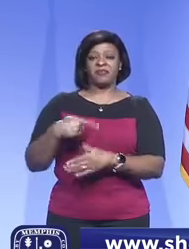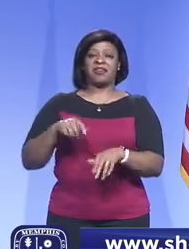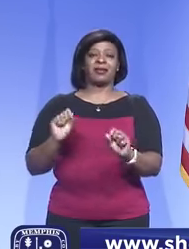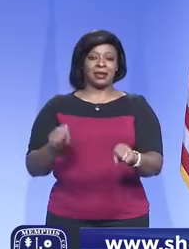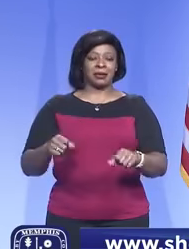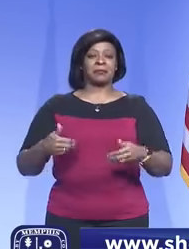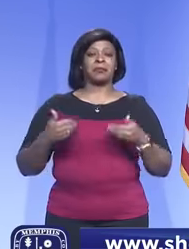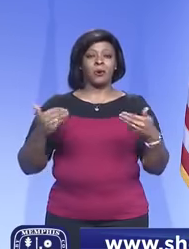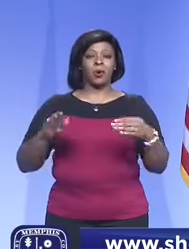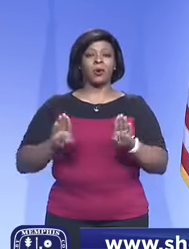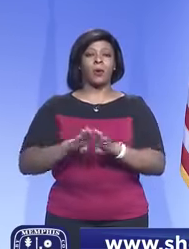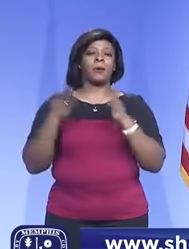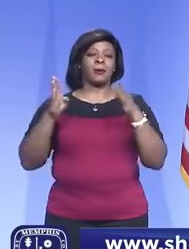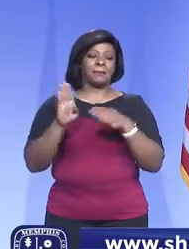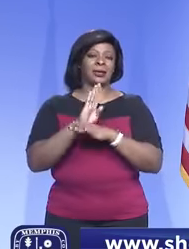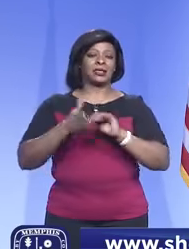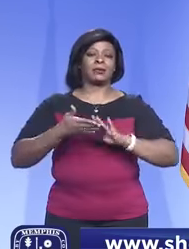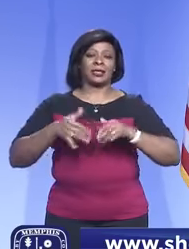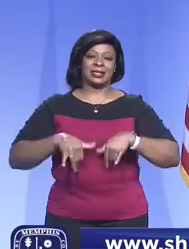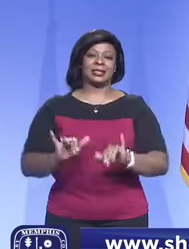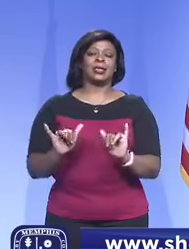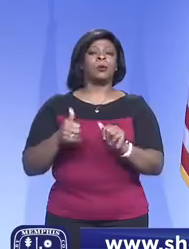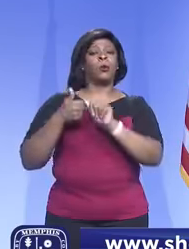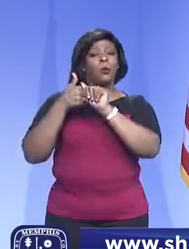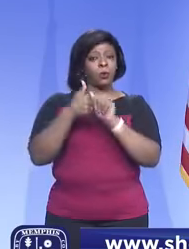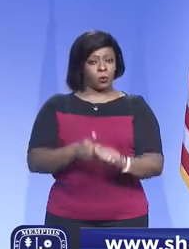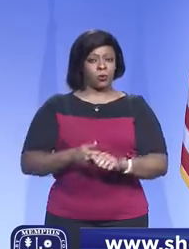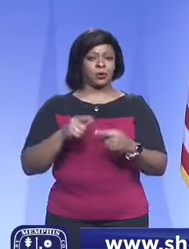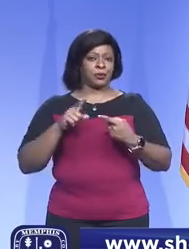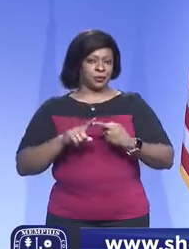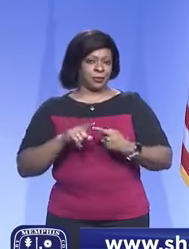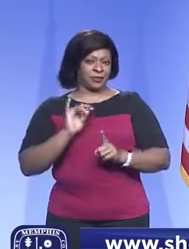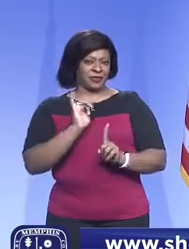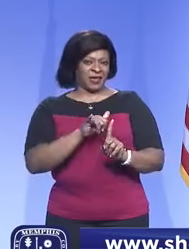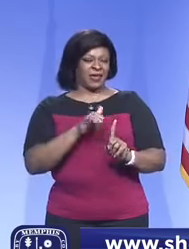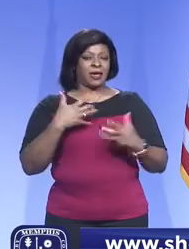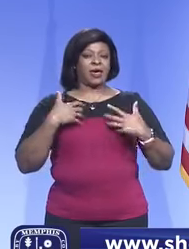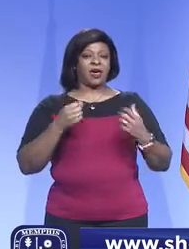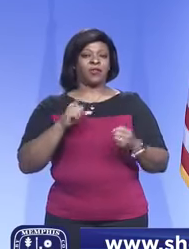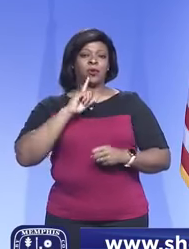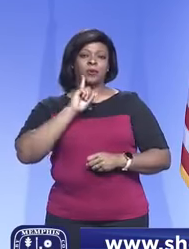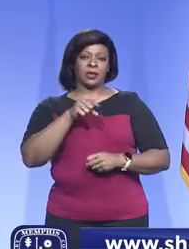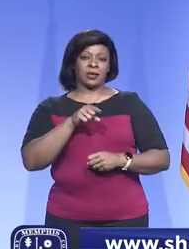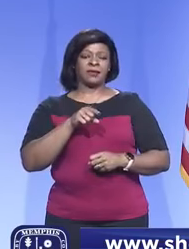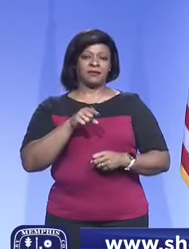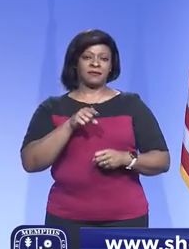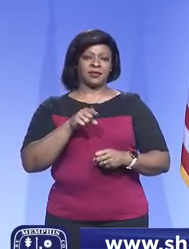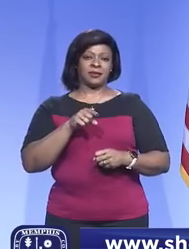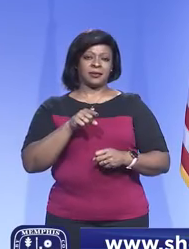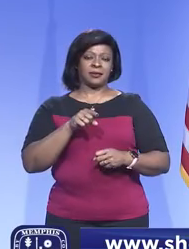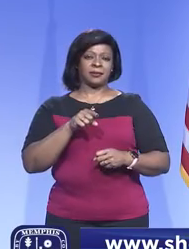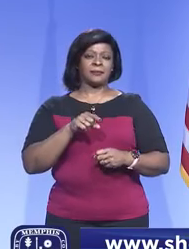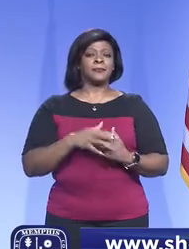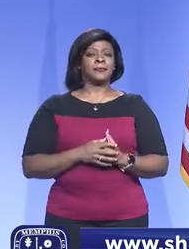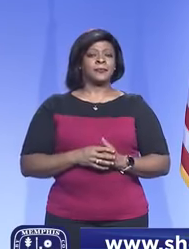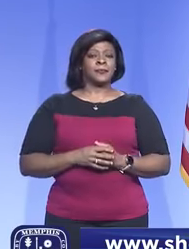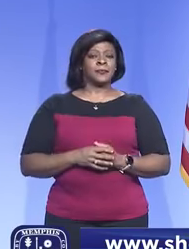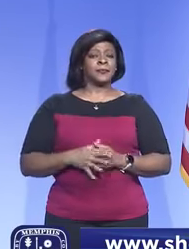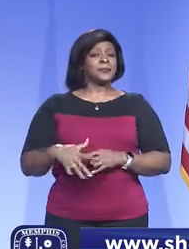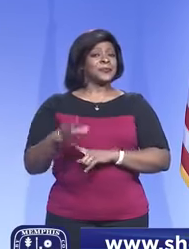to operate according to the Health Directive. In